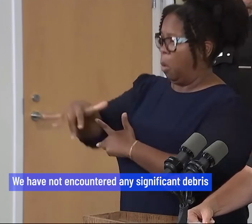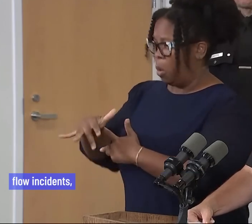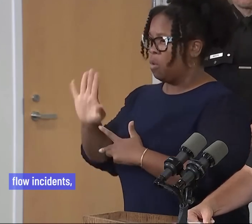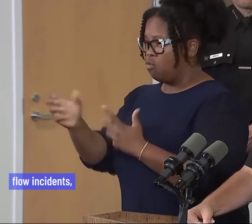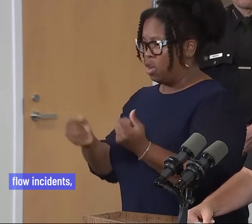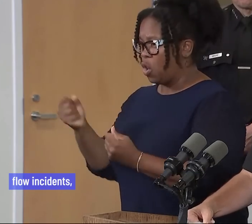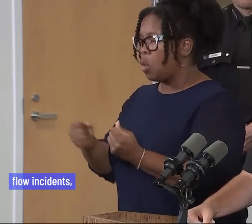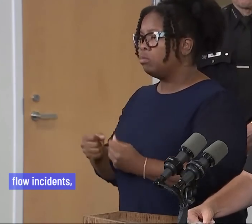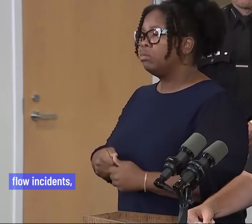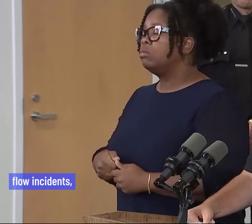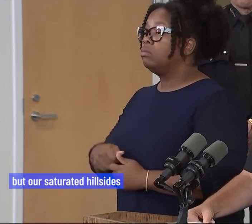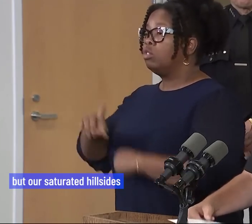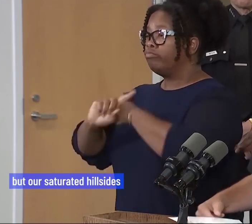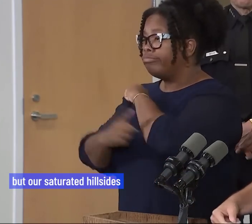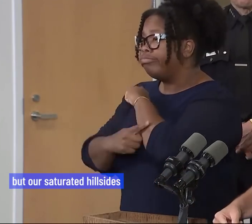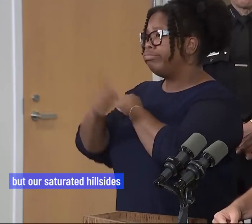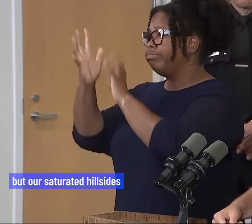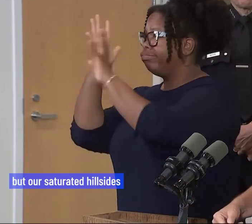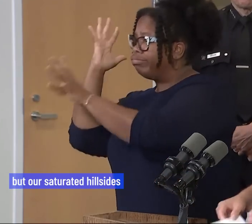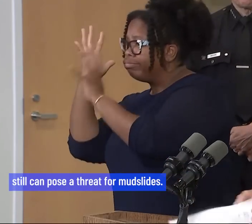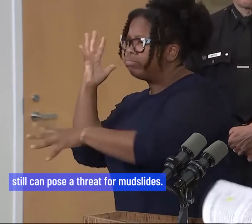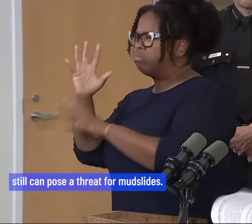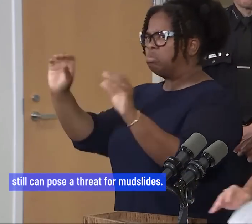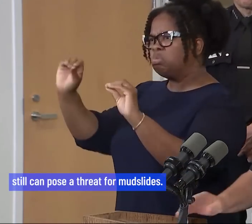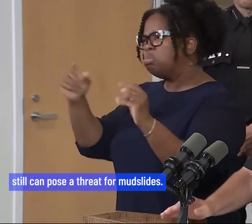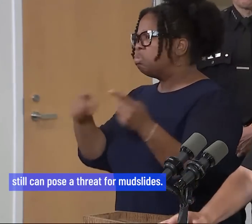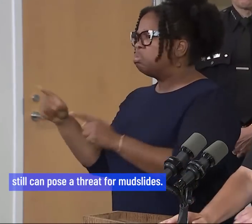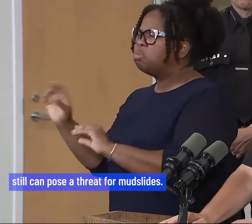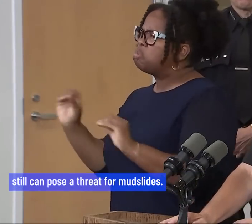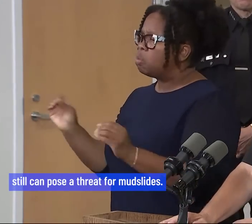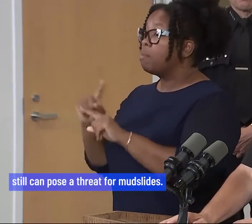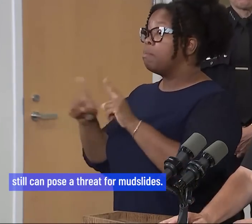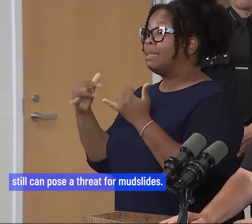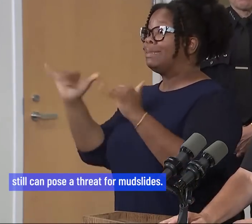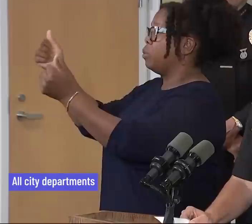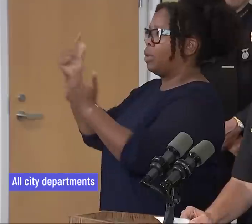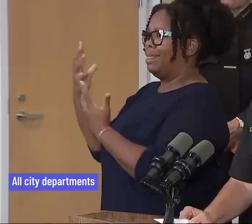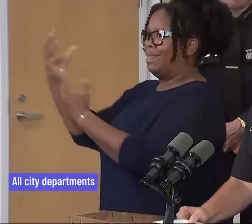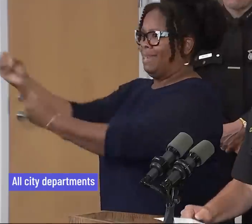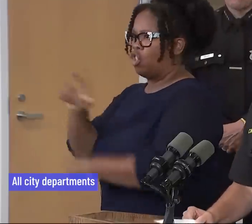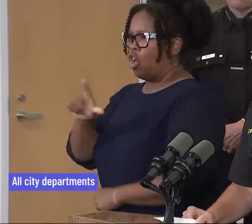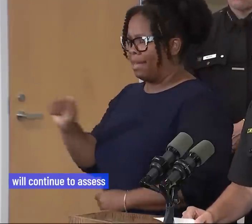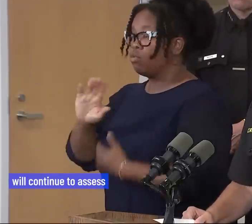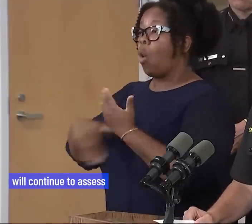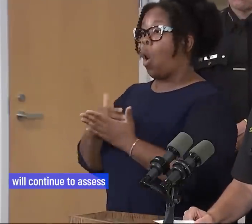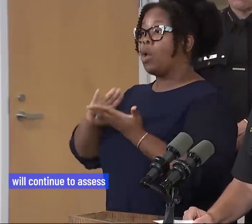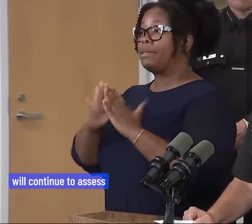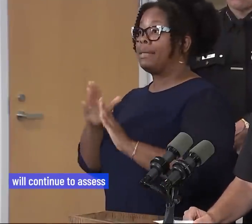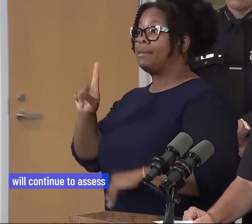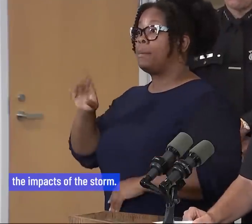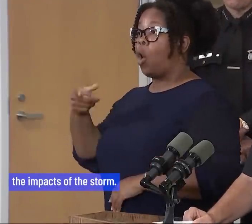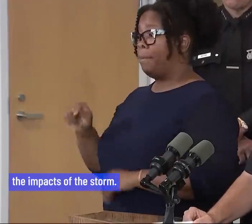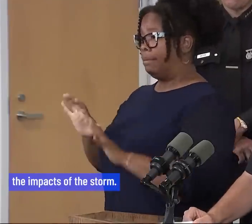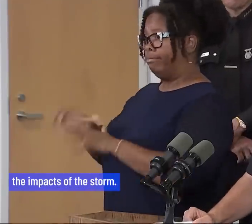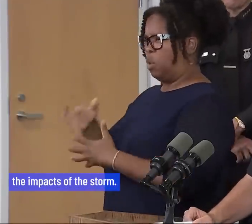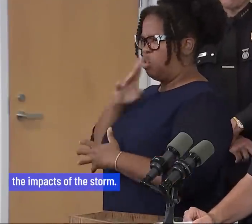significant debris flow incidents, but our saturated hillside still can pose a threat for mudslides. All city departments will continue to